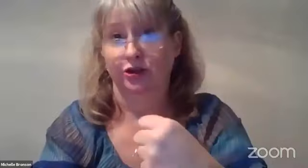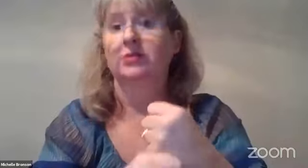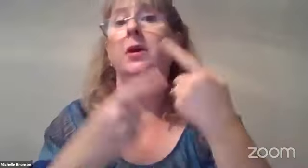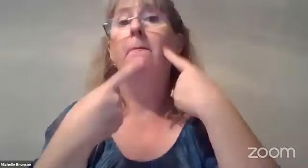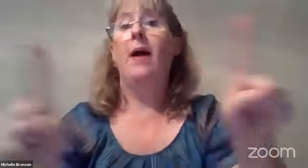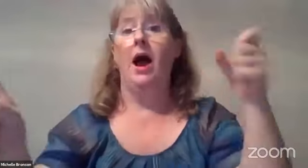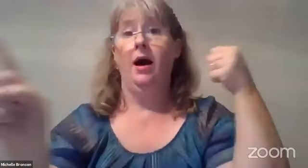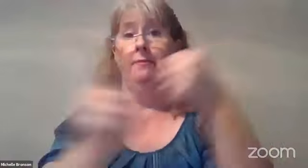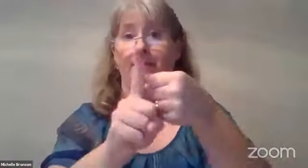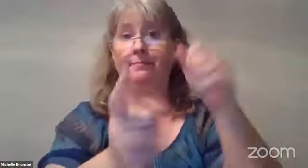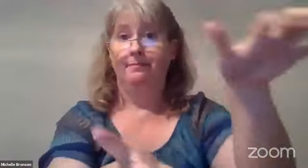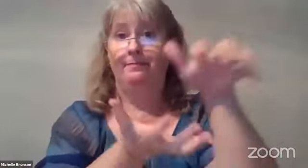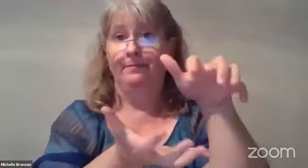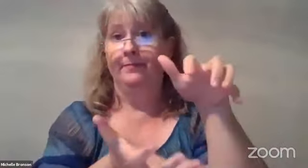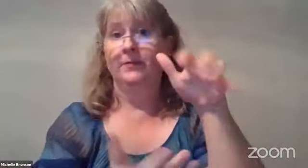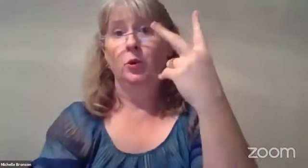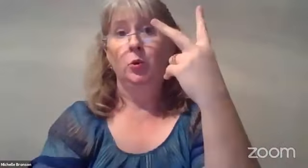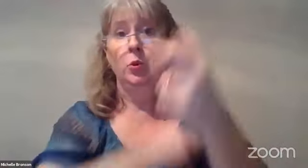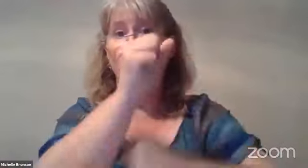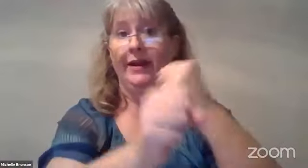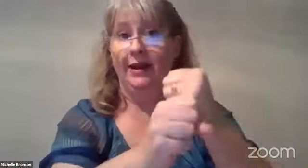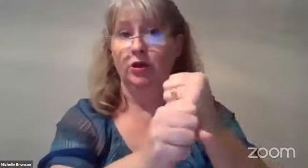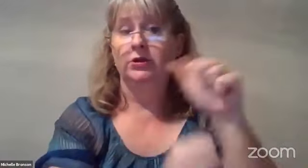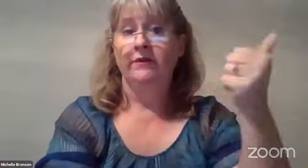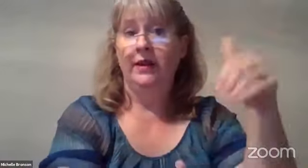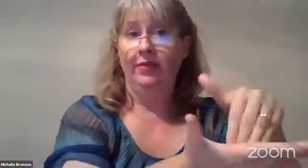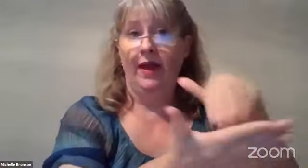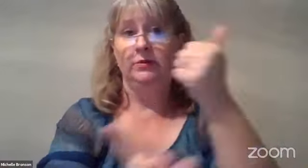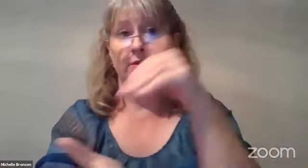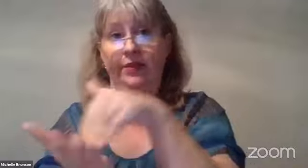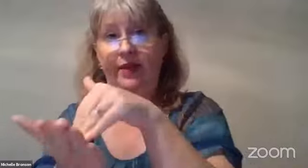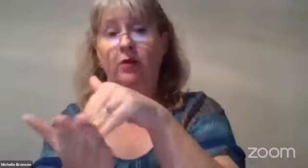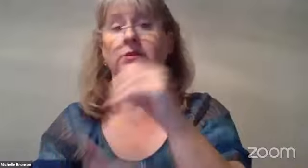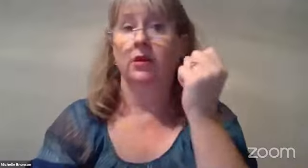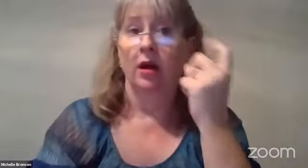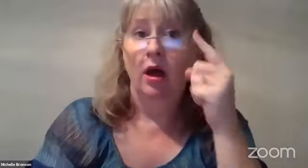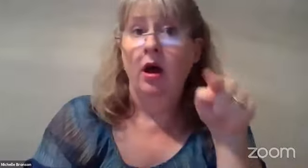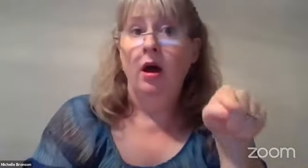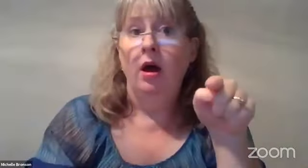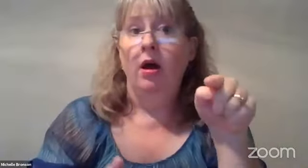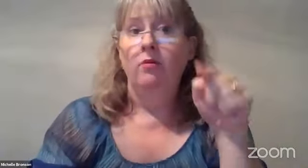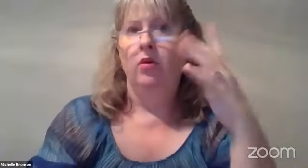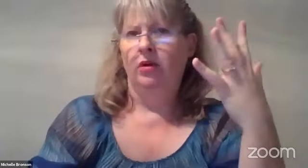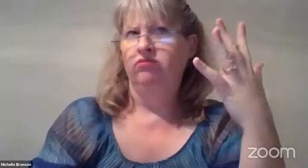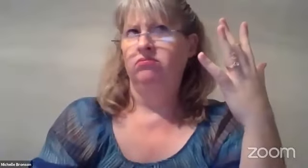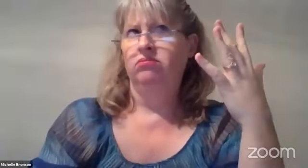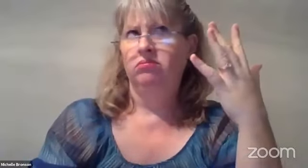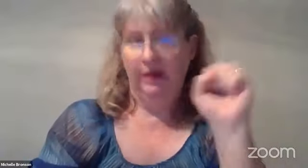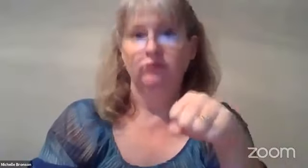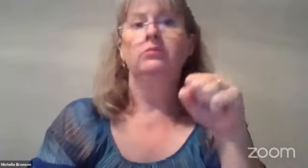for years and finally received funding for $10,000 for 2 years.